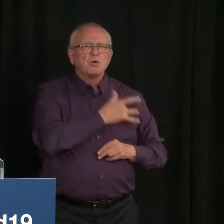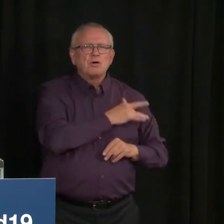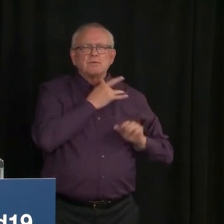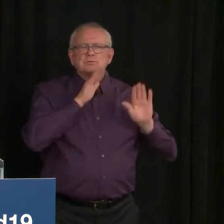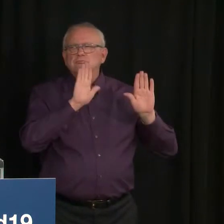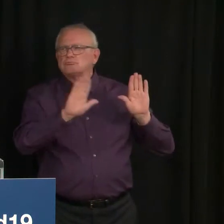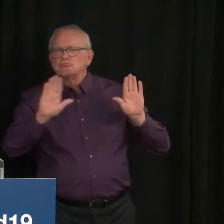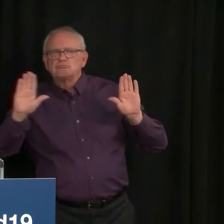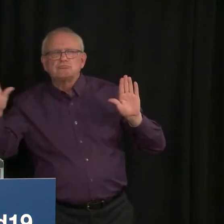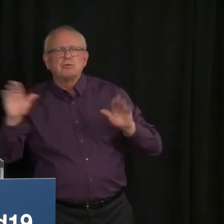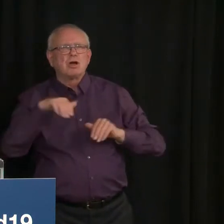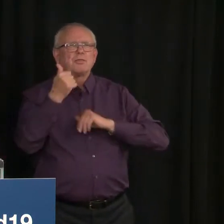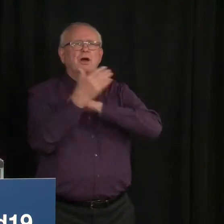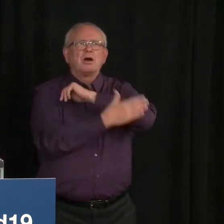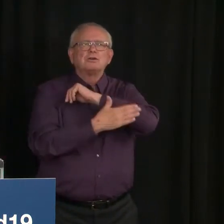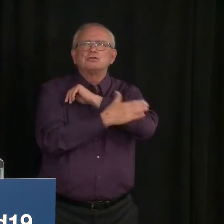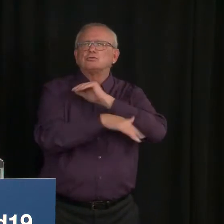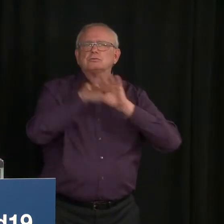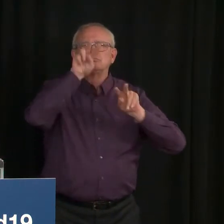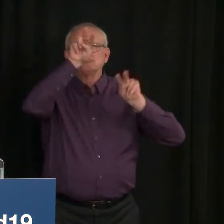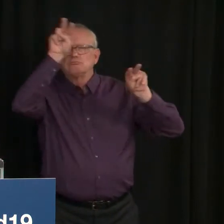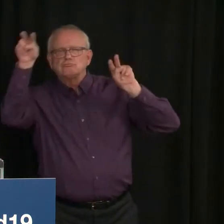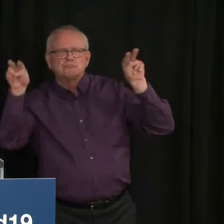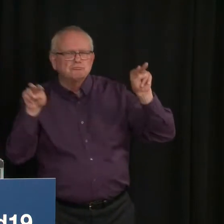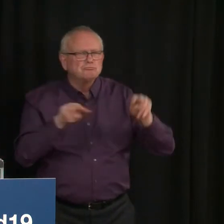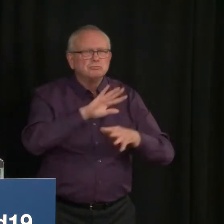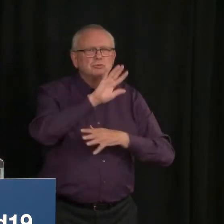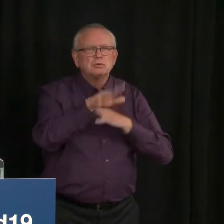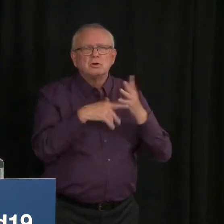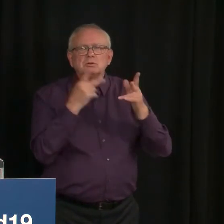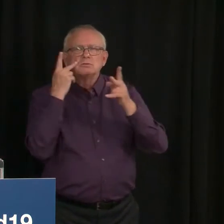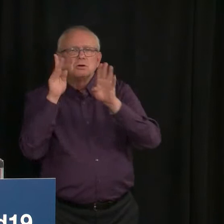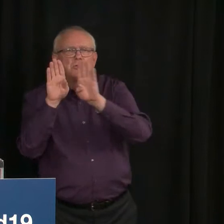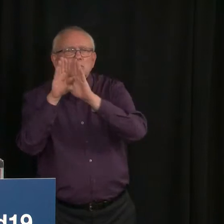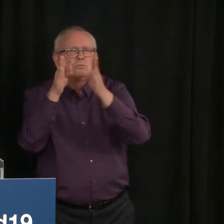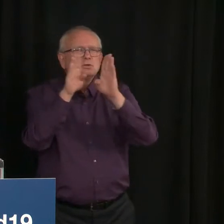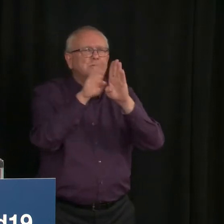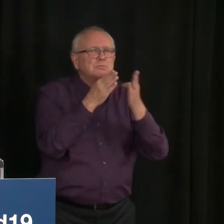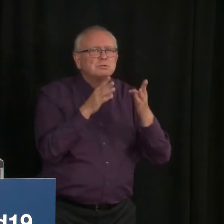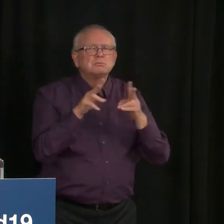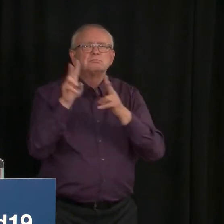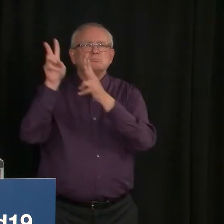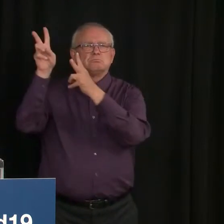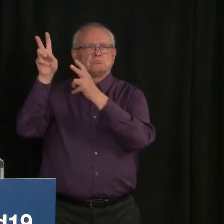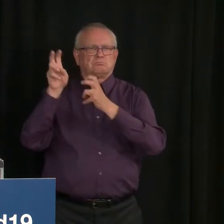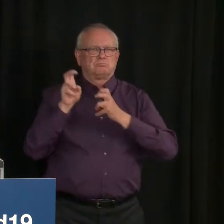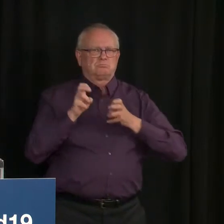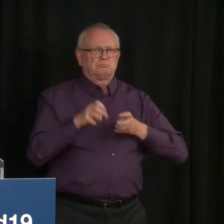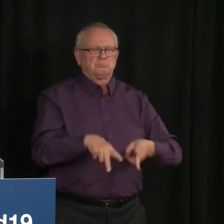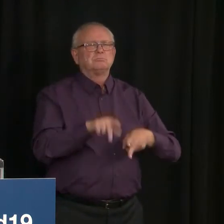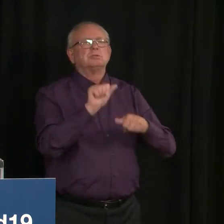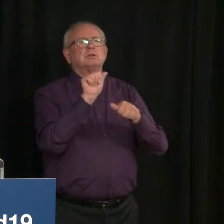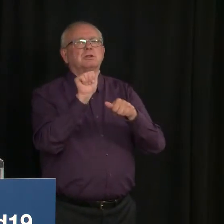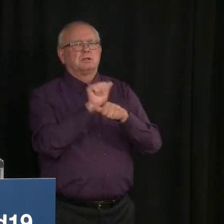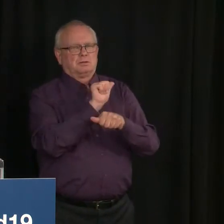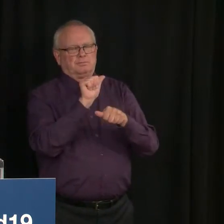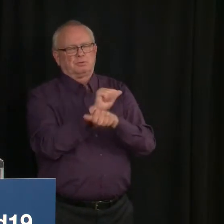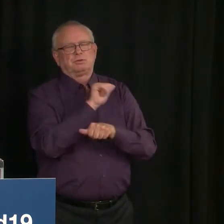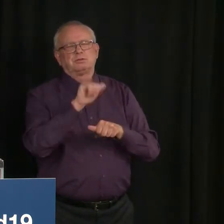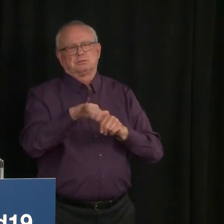opening at different levels of protection, and then building that into the Alberta context. And so I think,